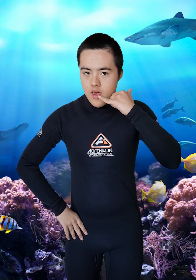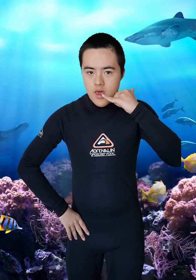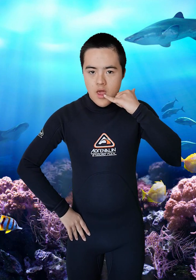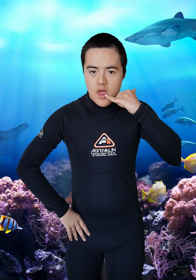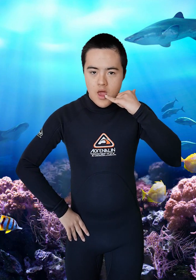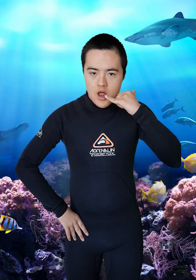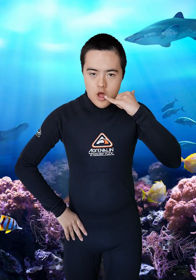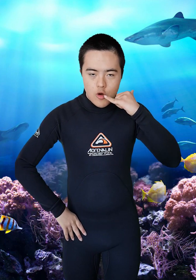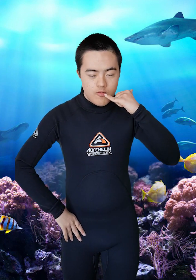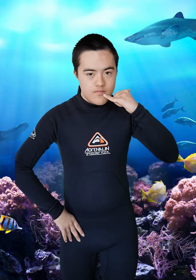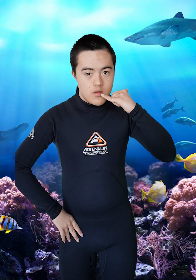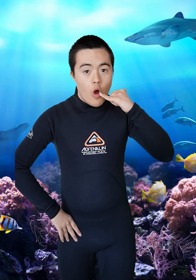Hello?